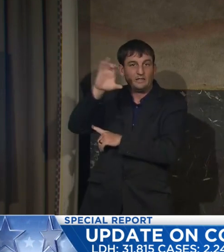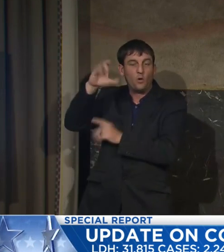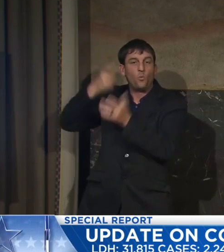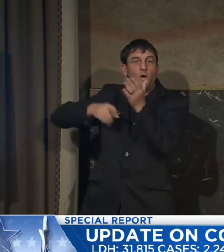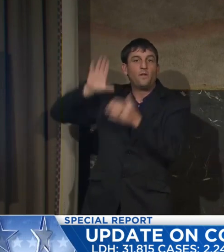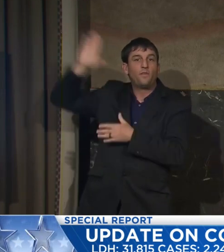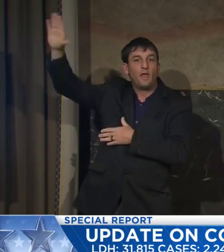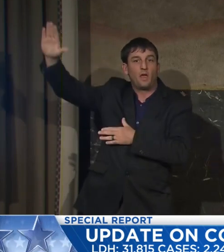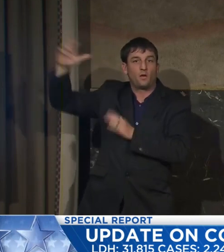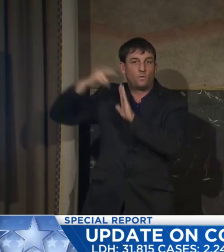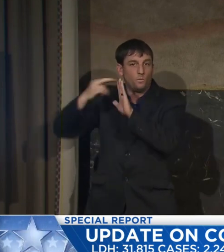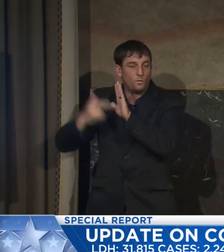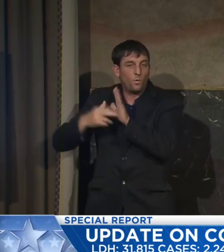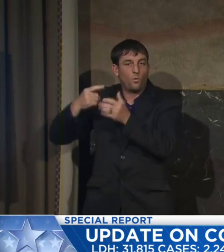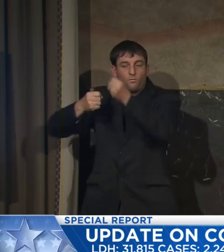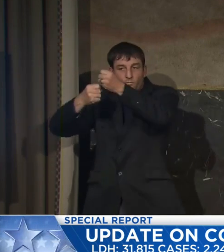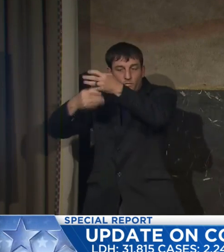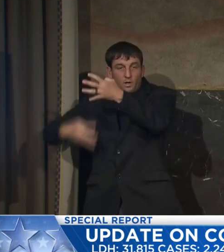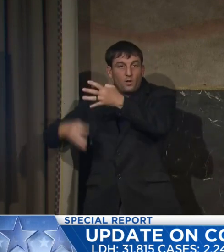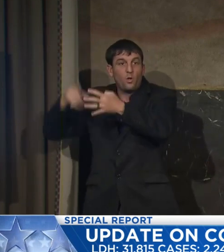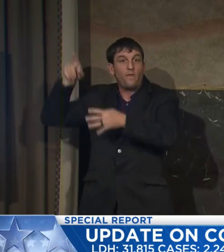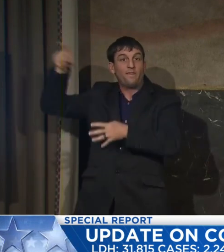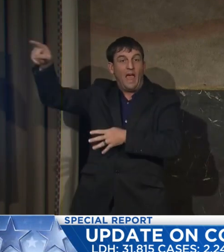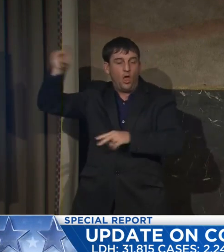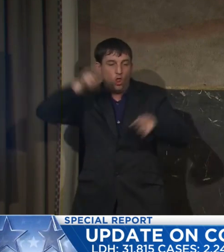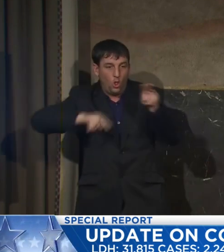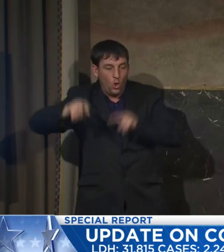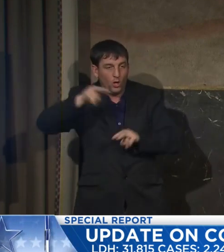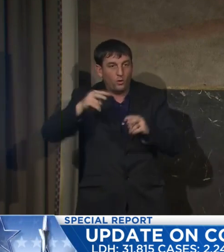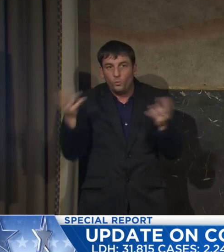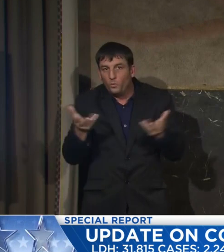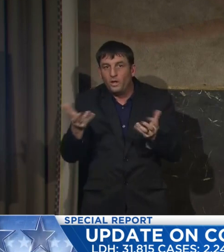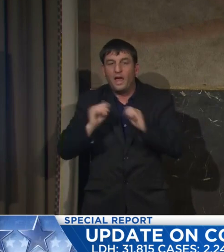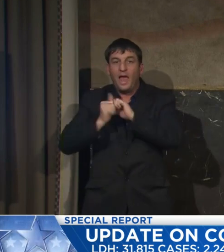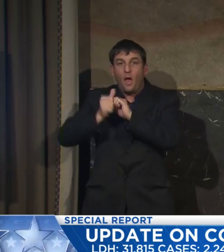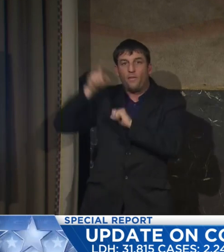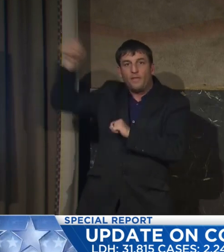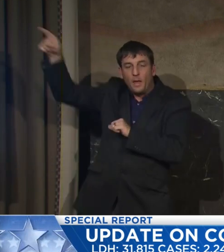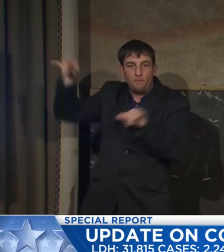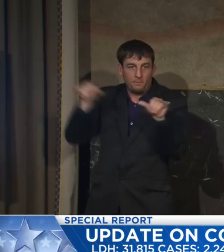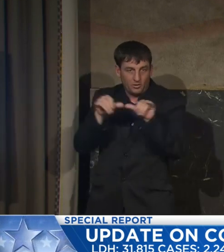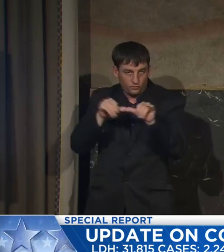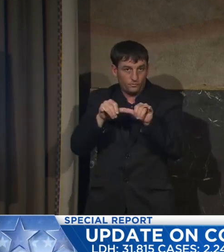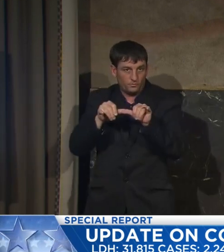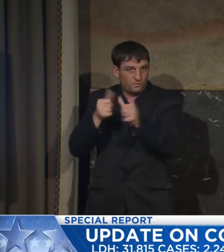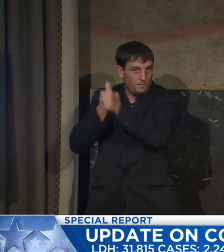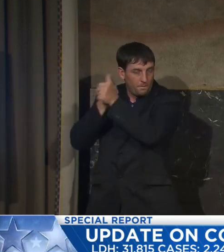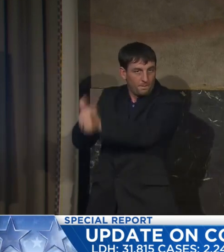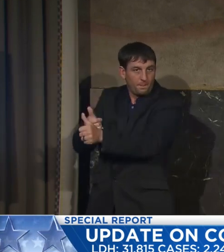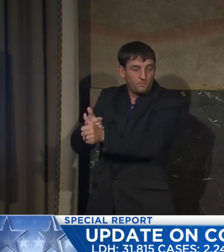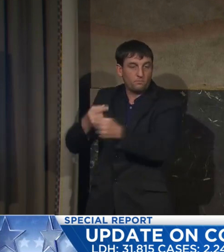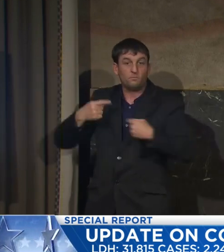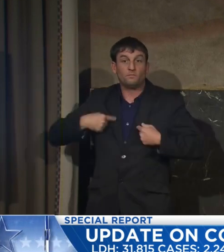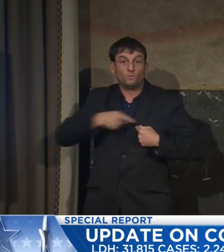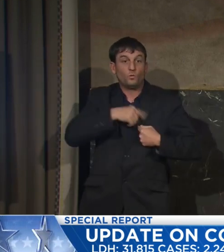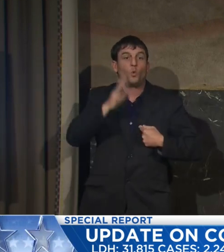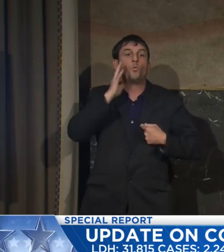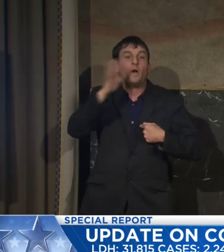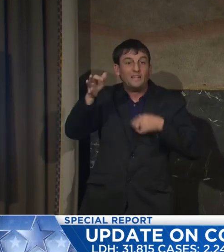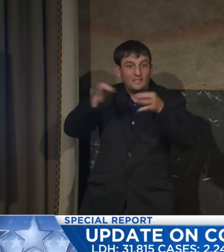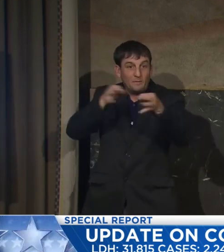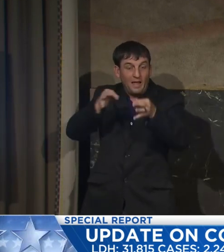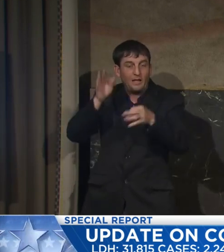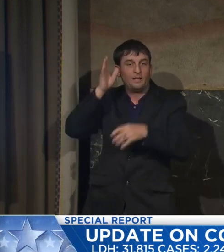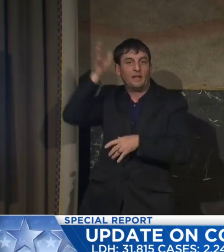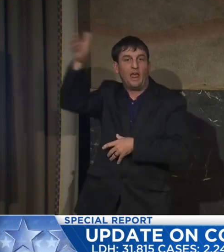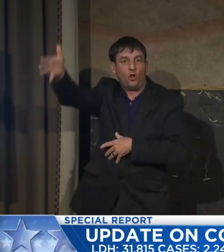it is that they might be looking for and how they would measure it and so forth. We will explain that when we get to